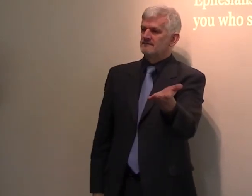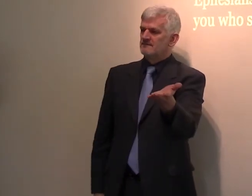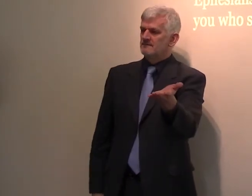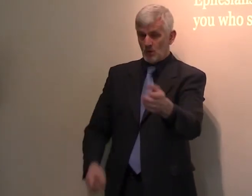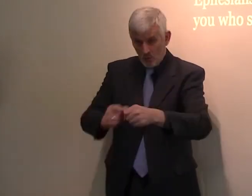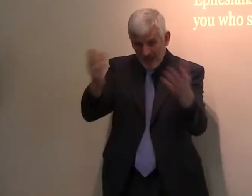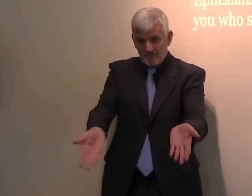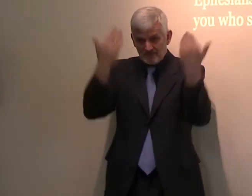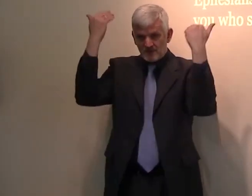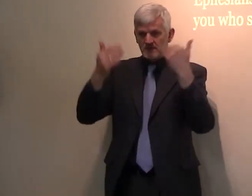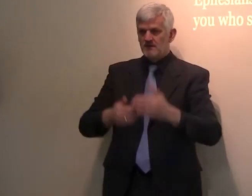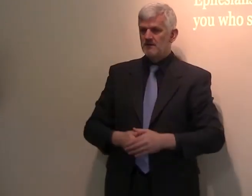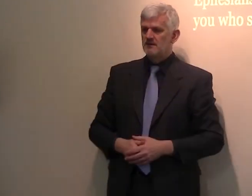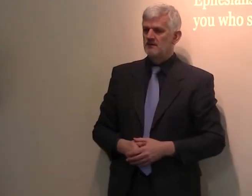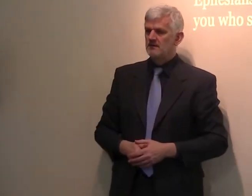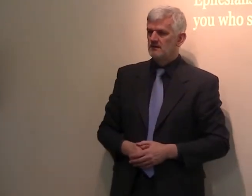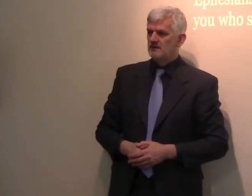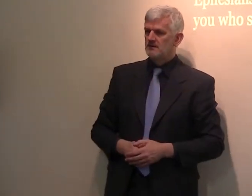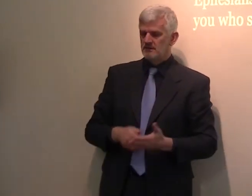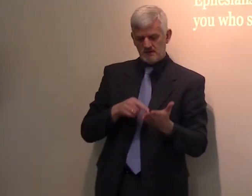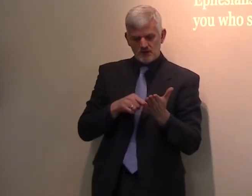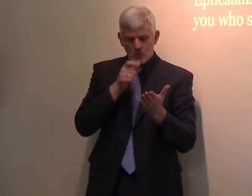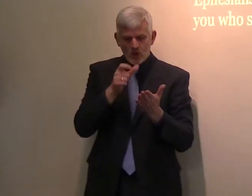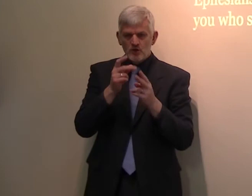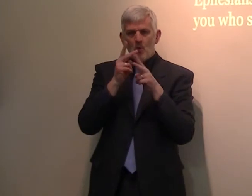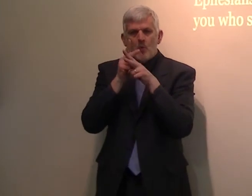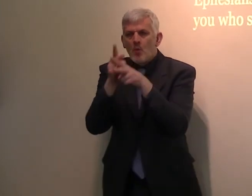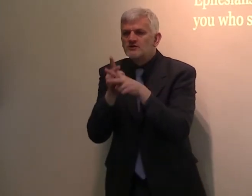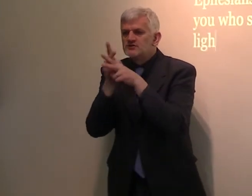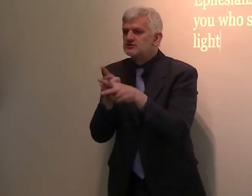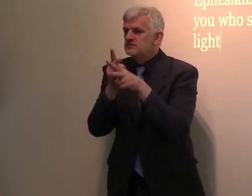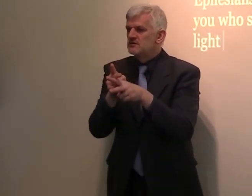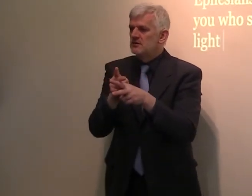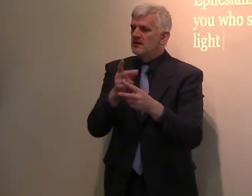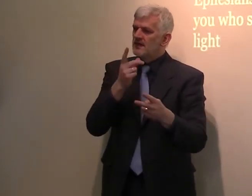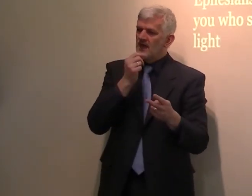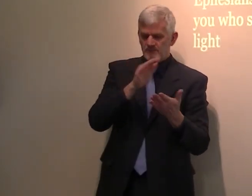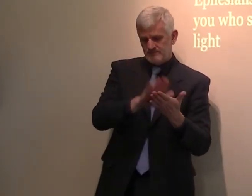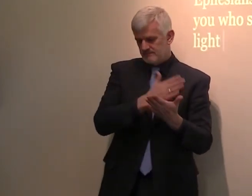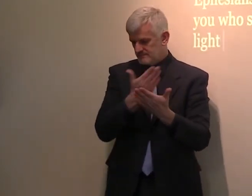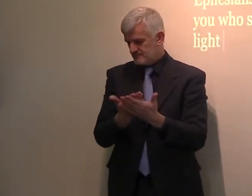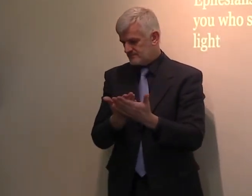And the word there, watchful, could be also translated by be